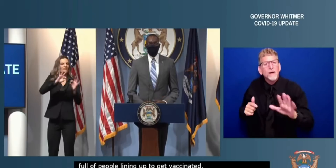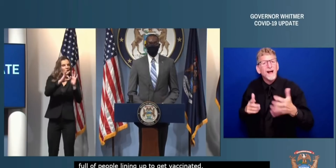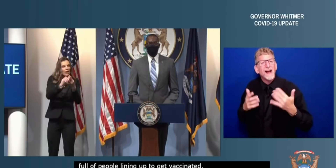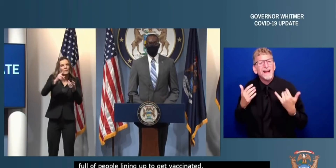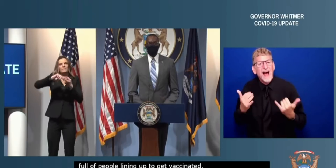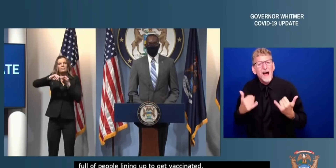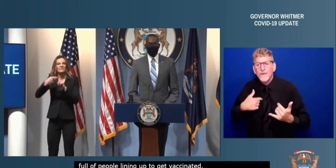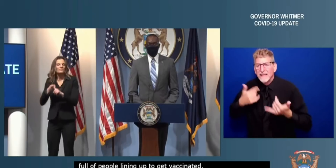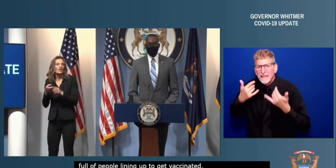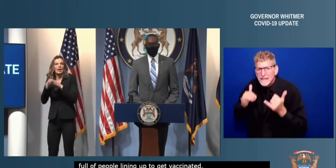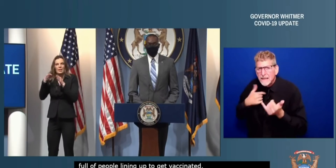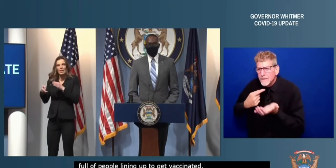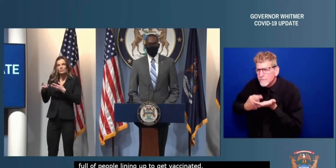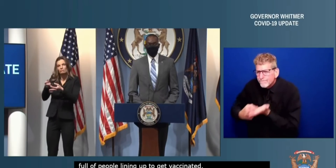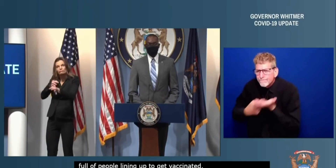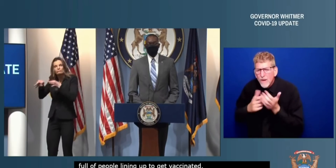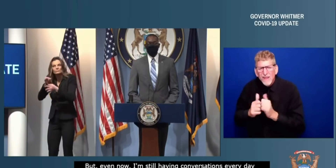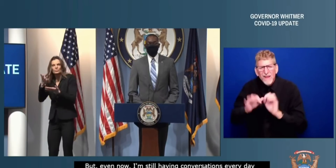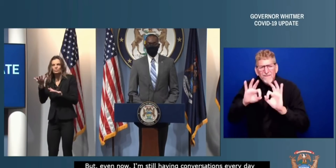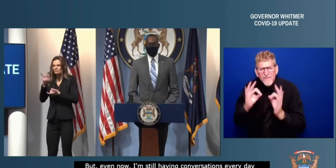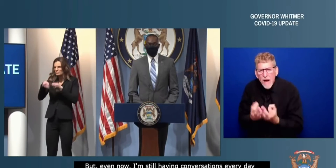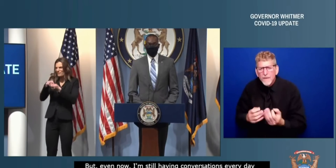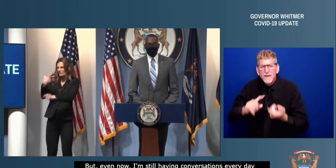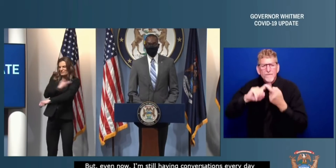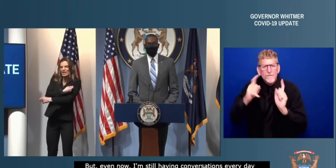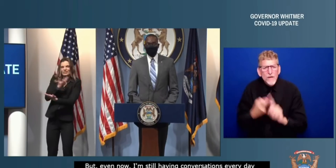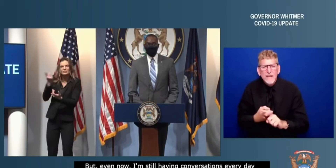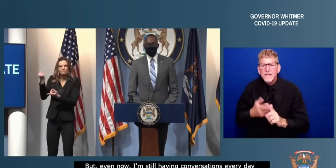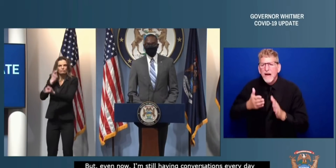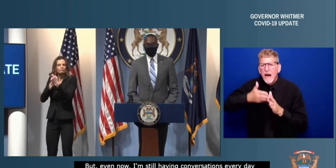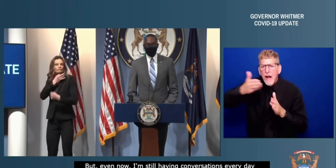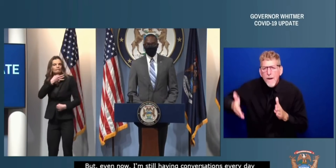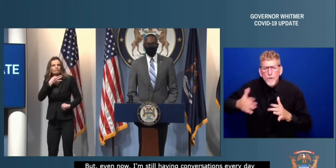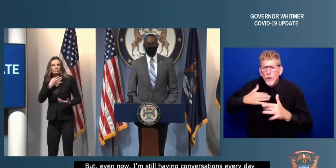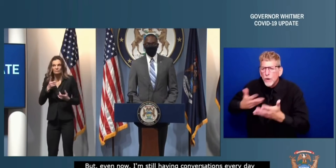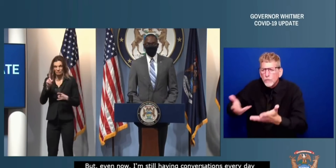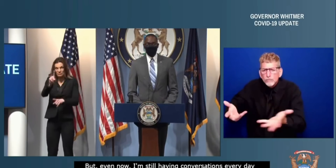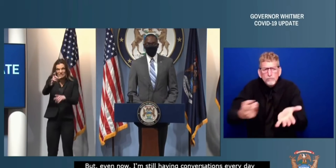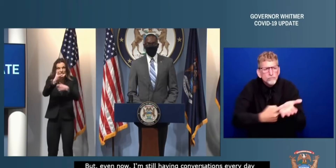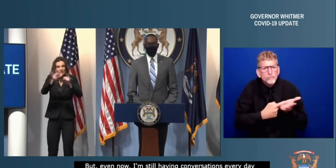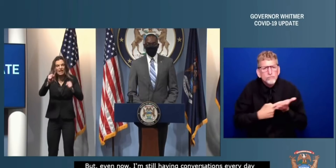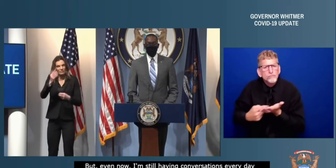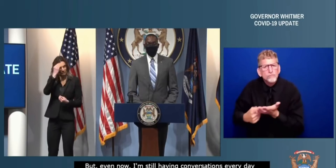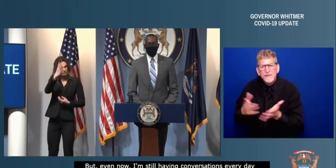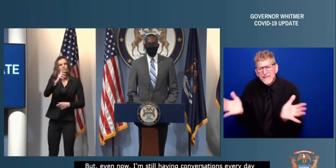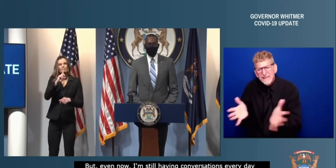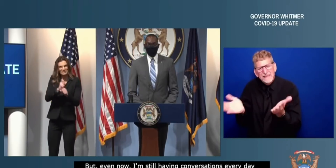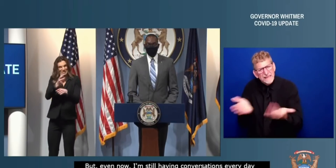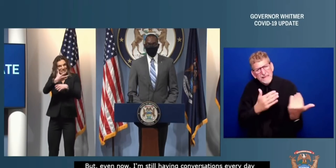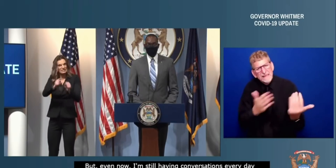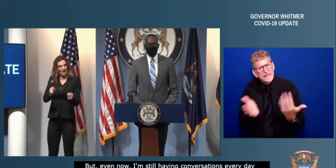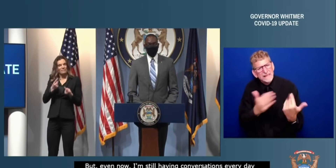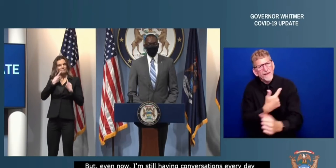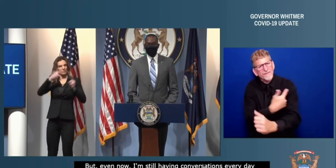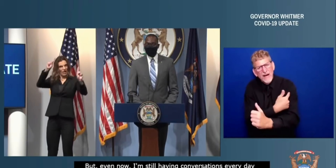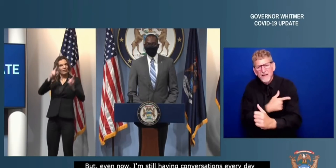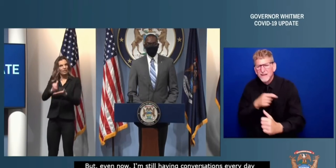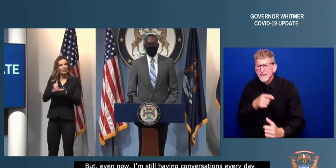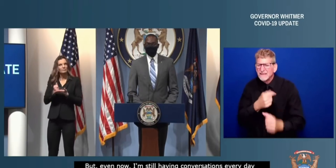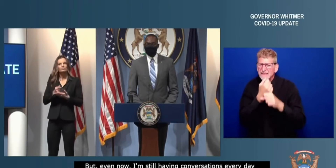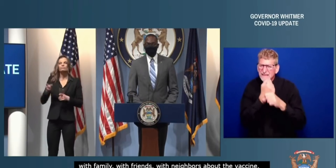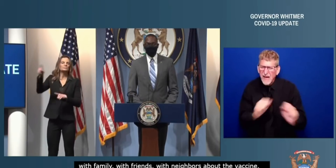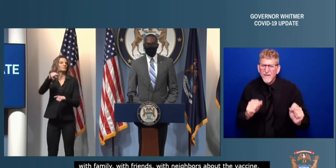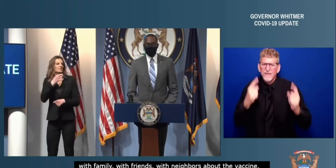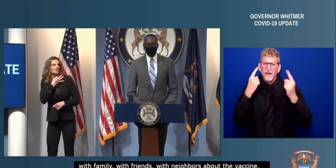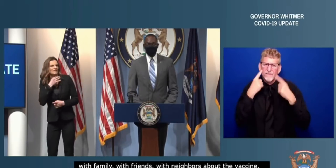with neighbors about the vaccine, its safety, and its effectiveness. People have questions, and that